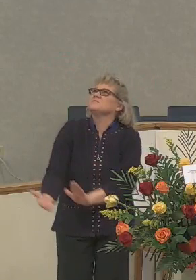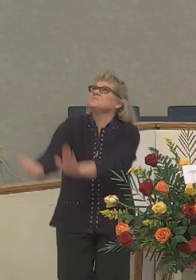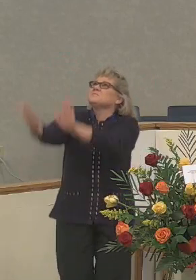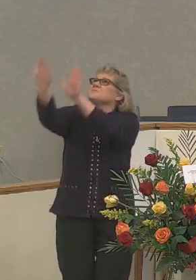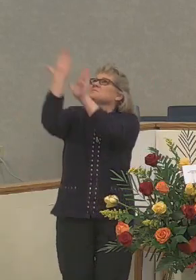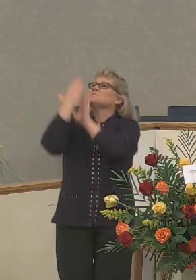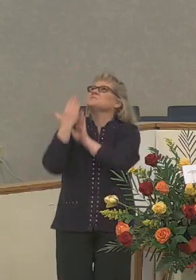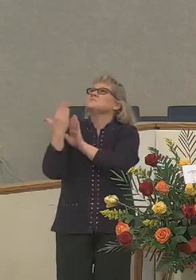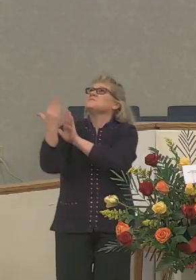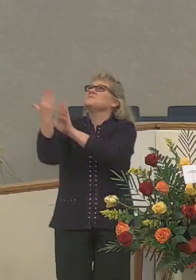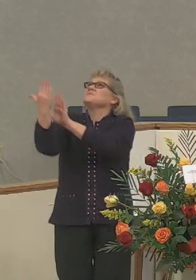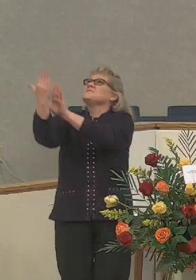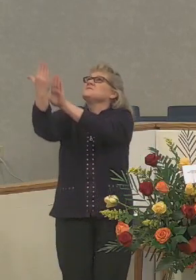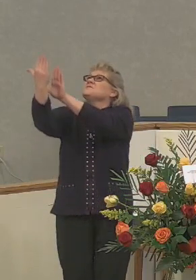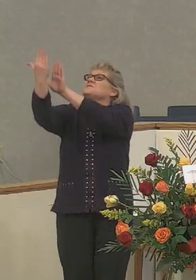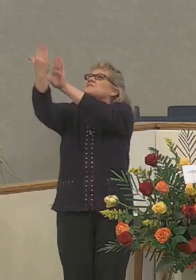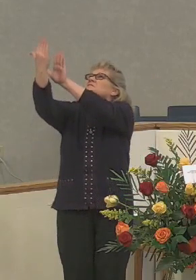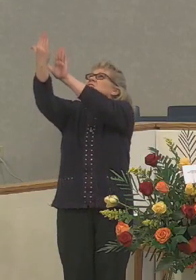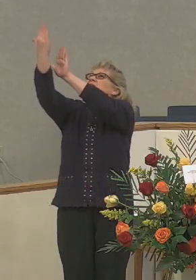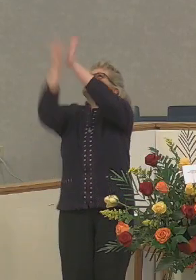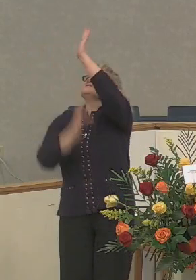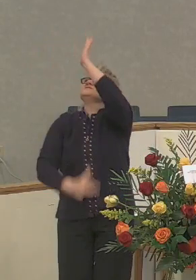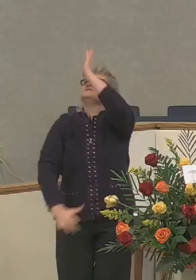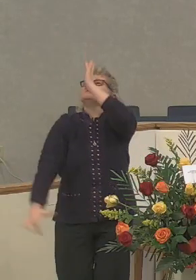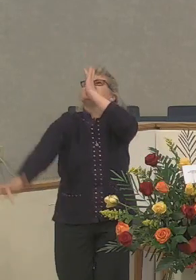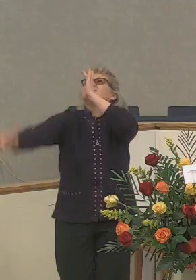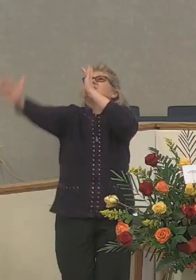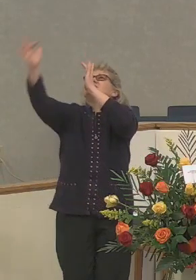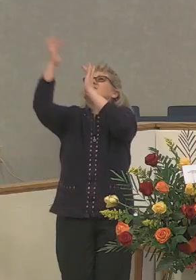live in His light of the